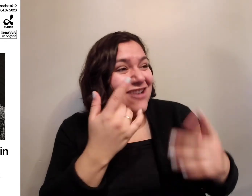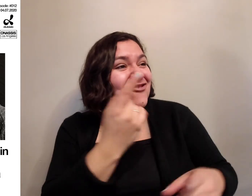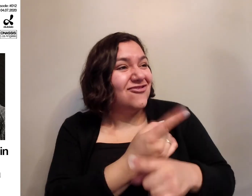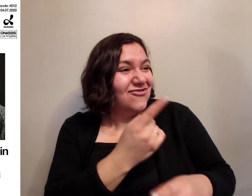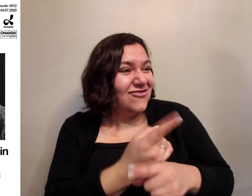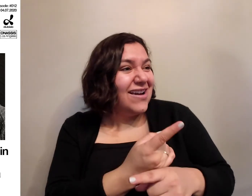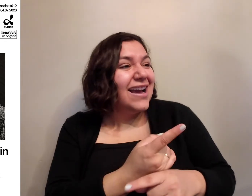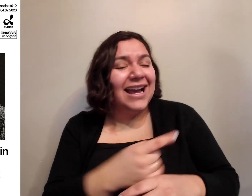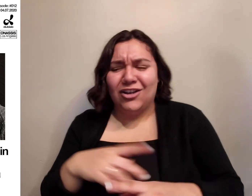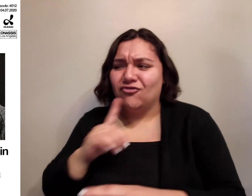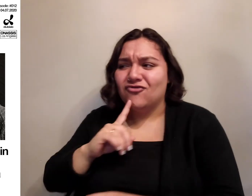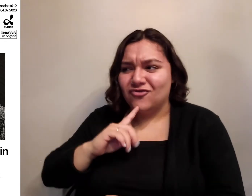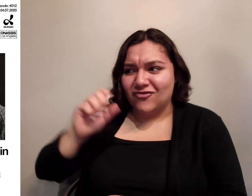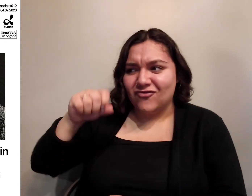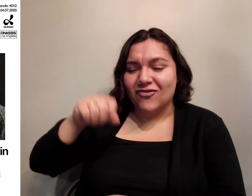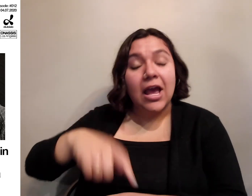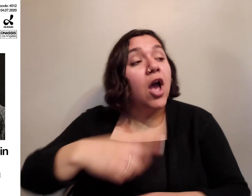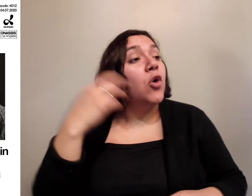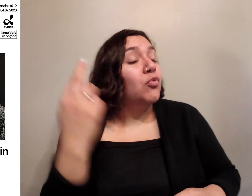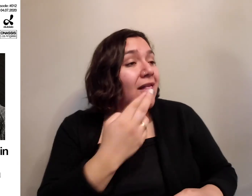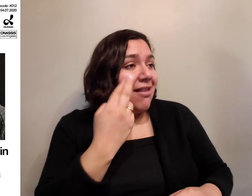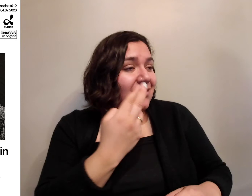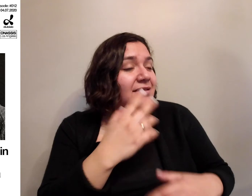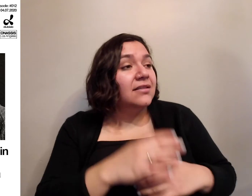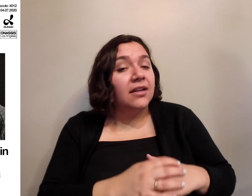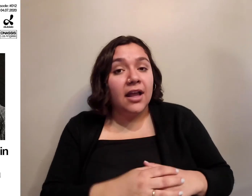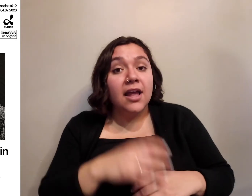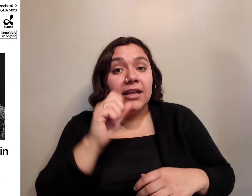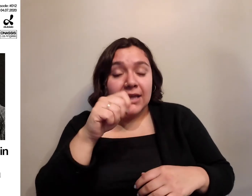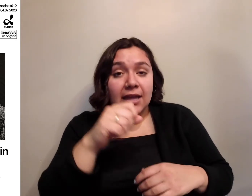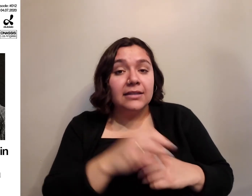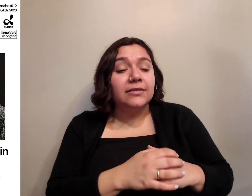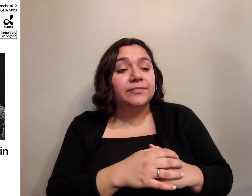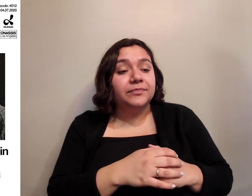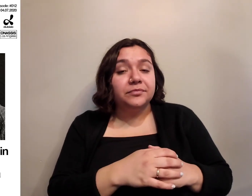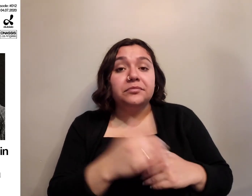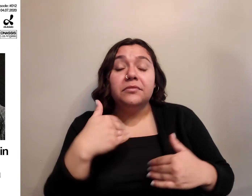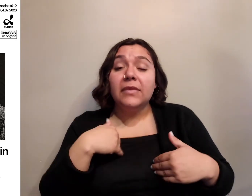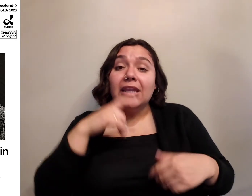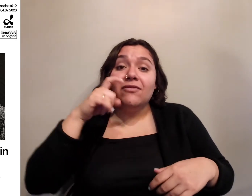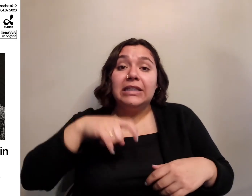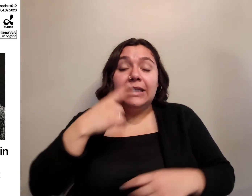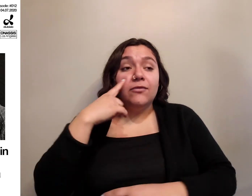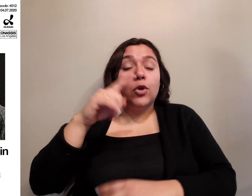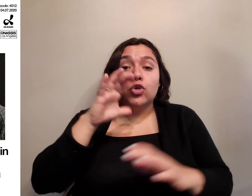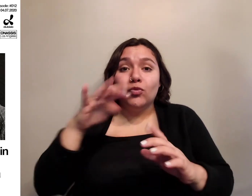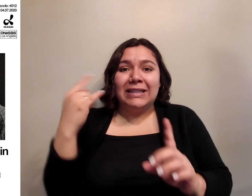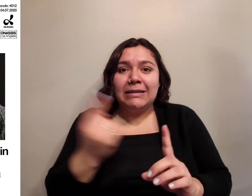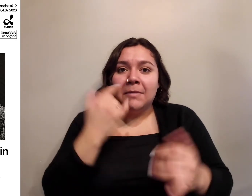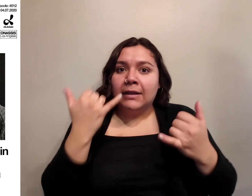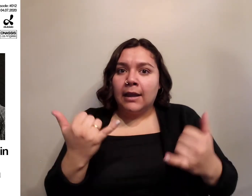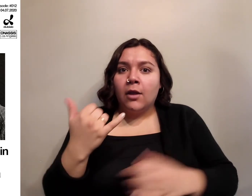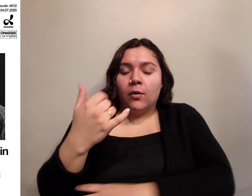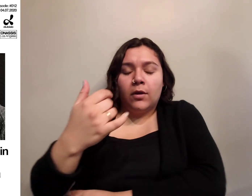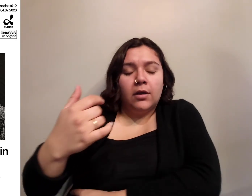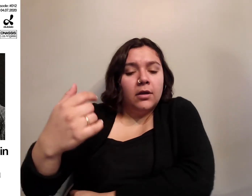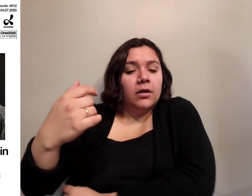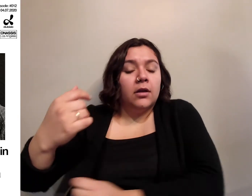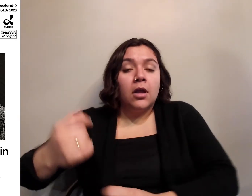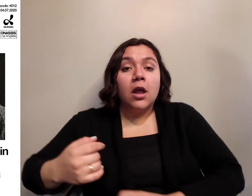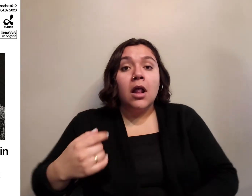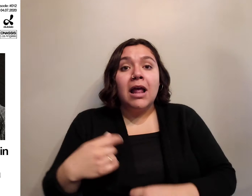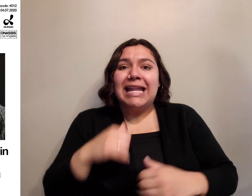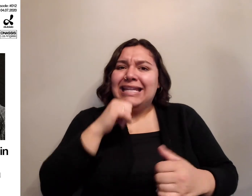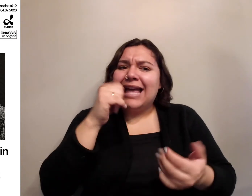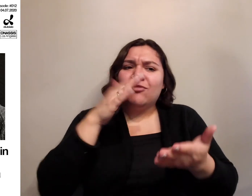realizing that, yes, there's a need to do something now, rather than